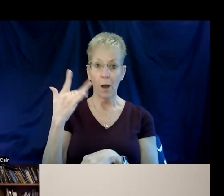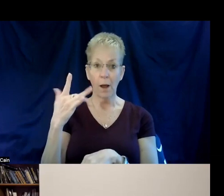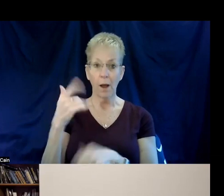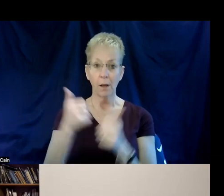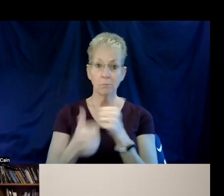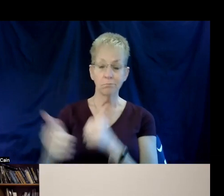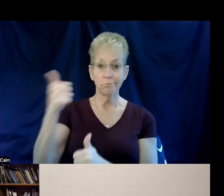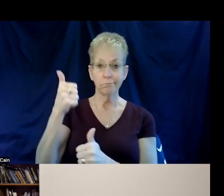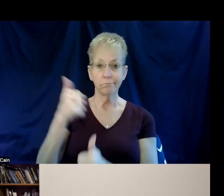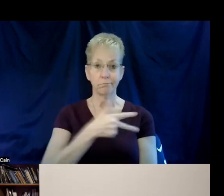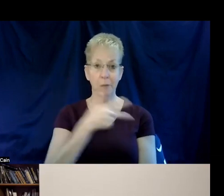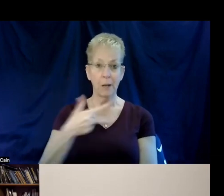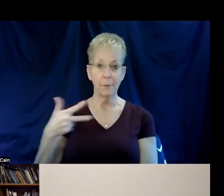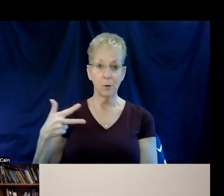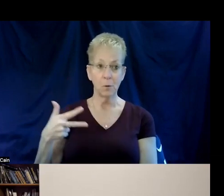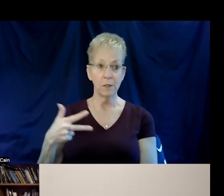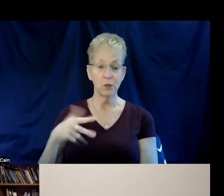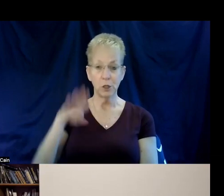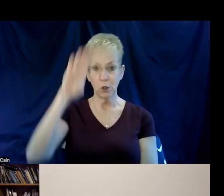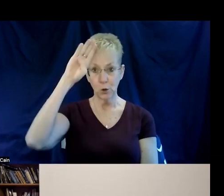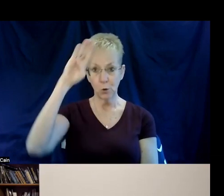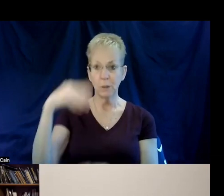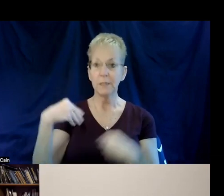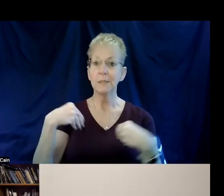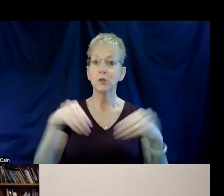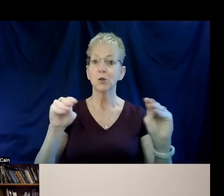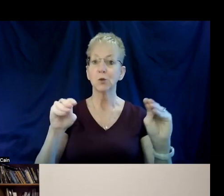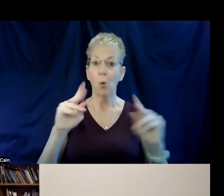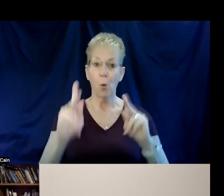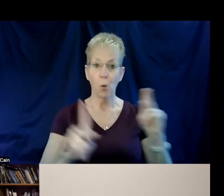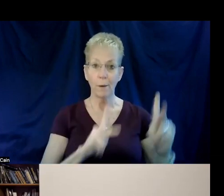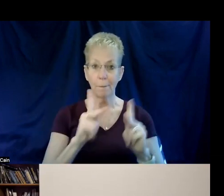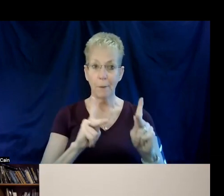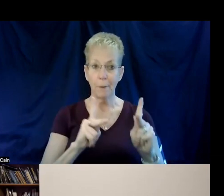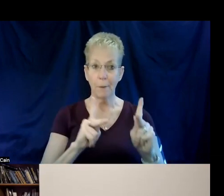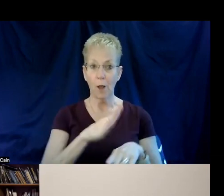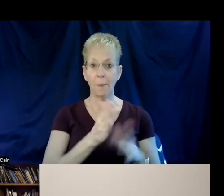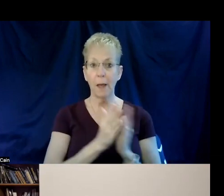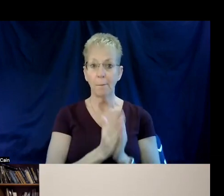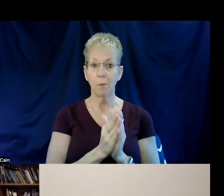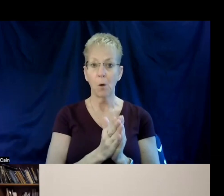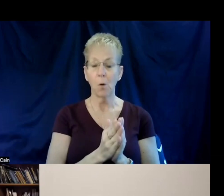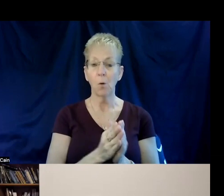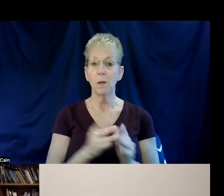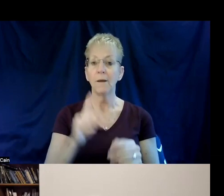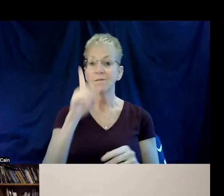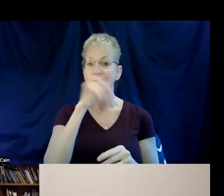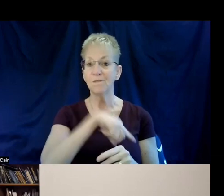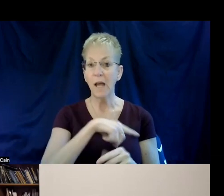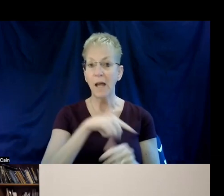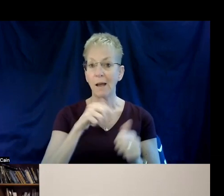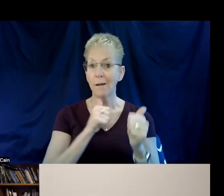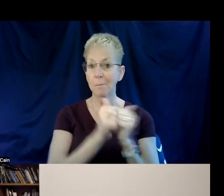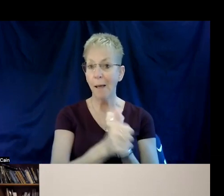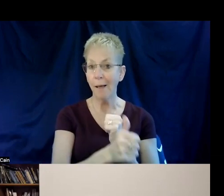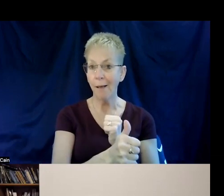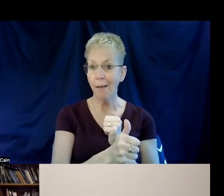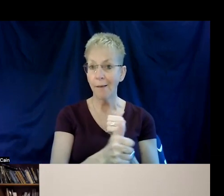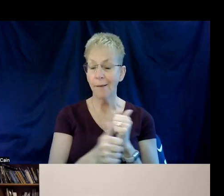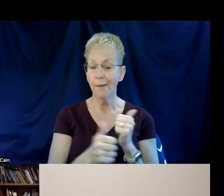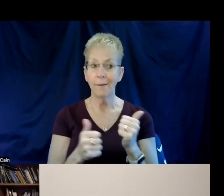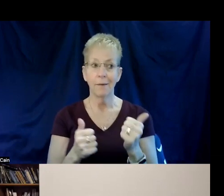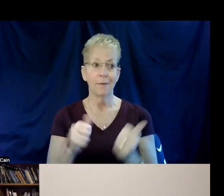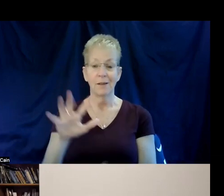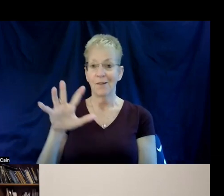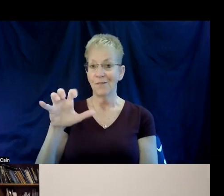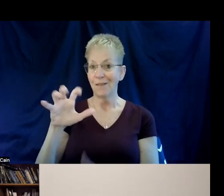immigration in Cuba sold about 90% of the people on that boat fraudulent passes. So he sold them for about